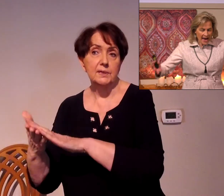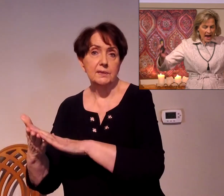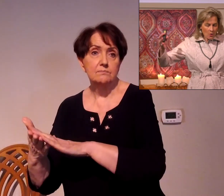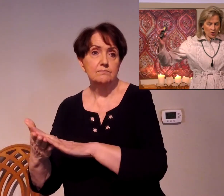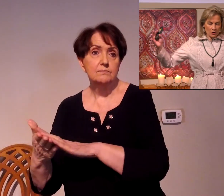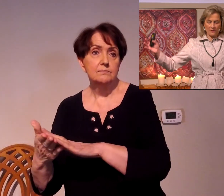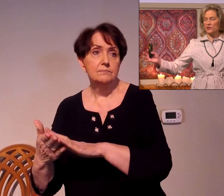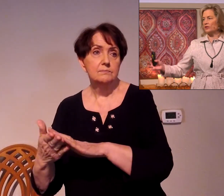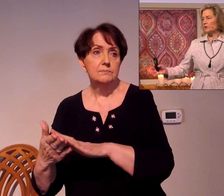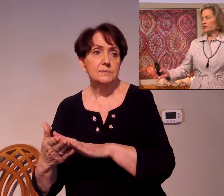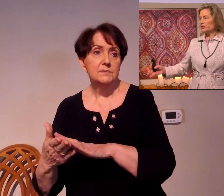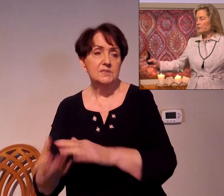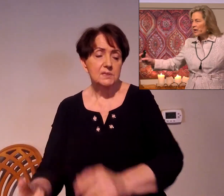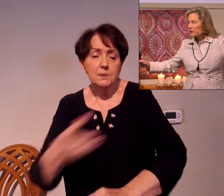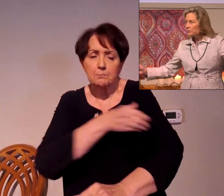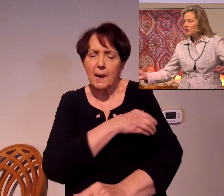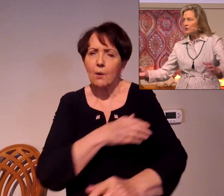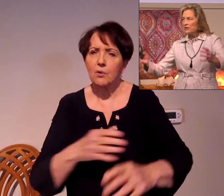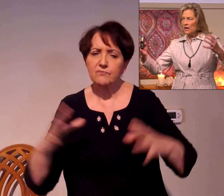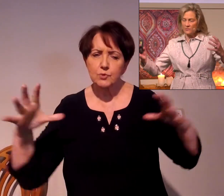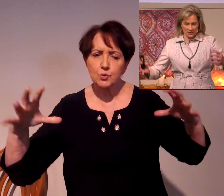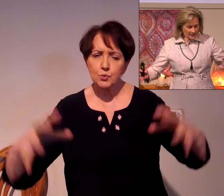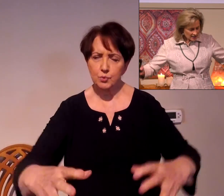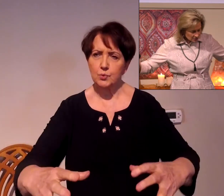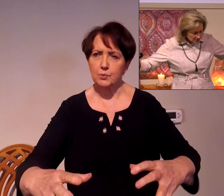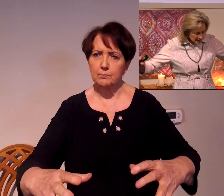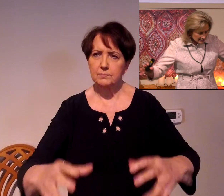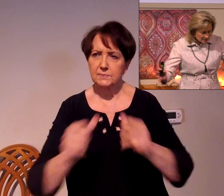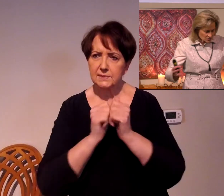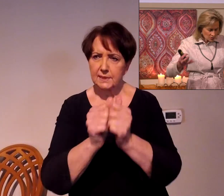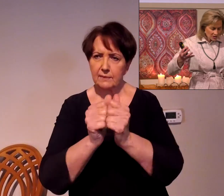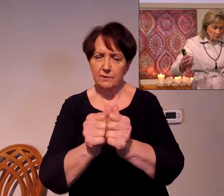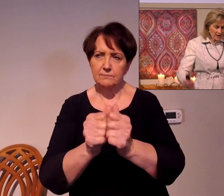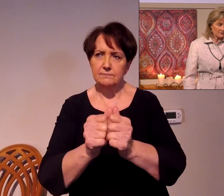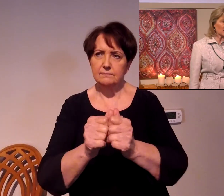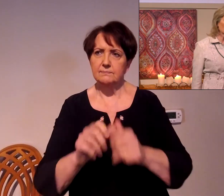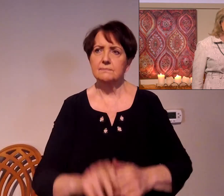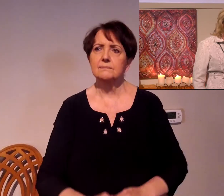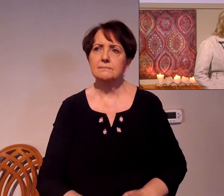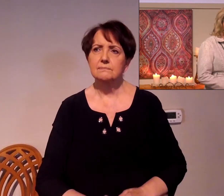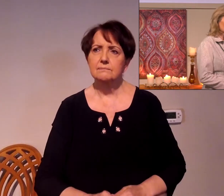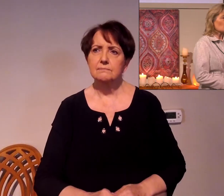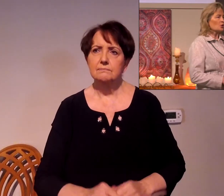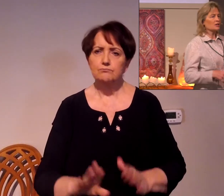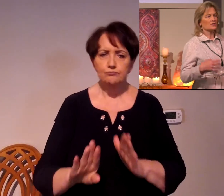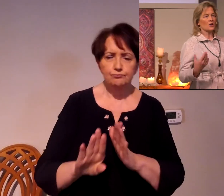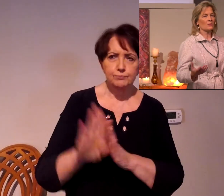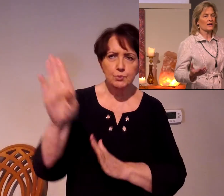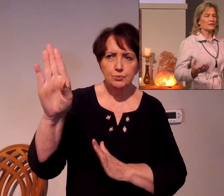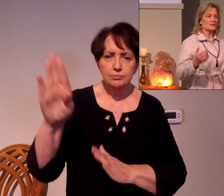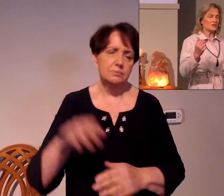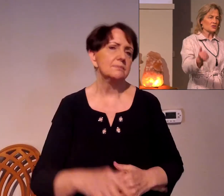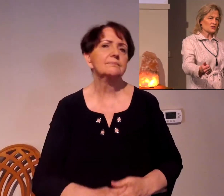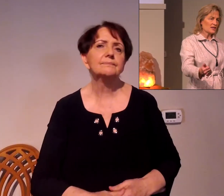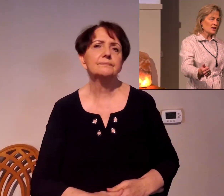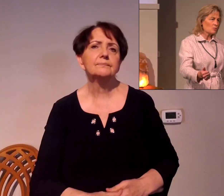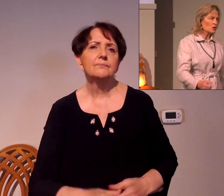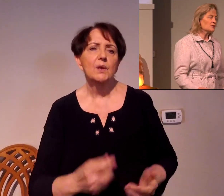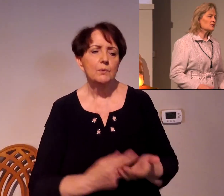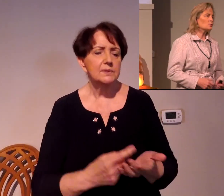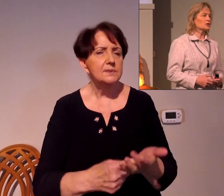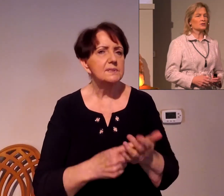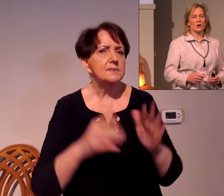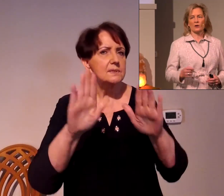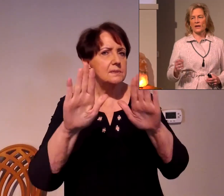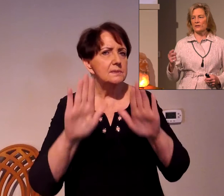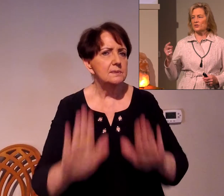there's the power of the community. When our community comes together, it gets really revved up. And so we're going to talk about this on Sunday